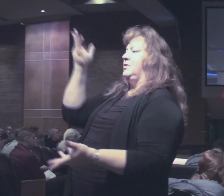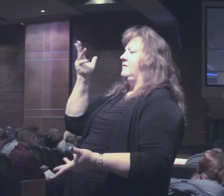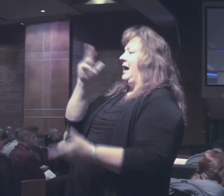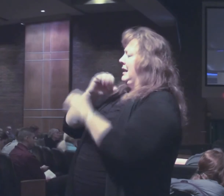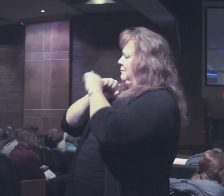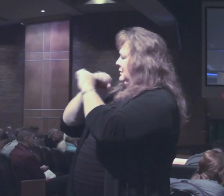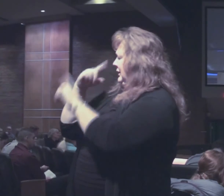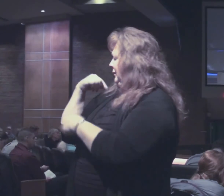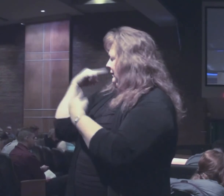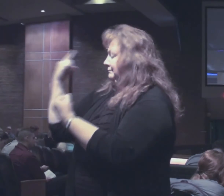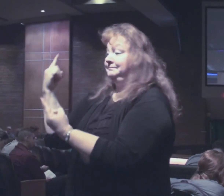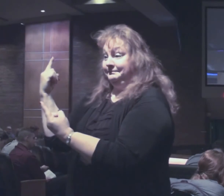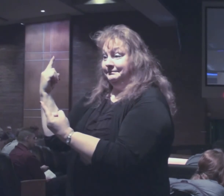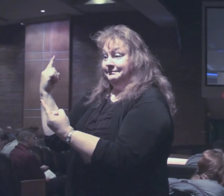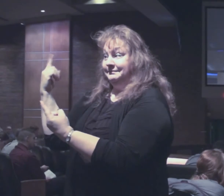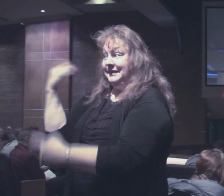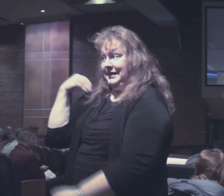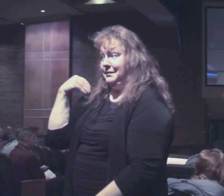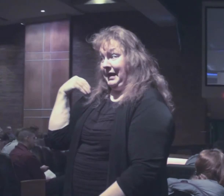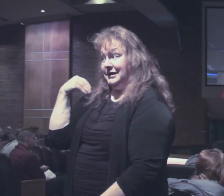and protected us in the past.